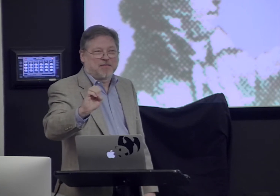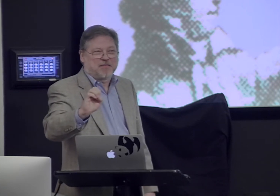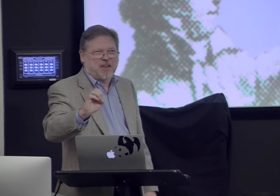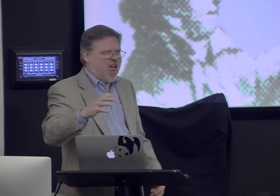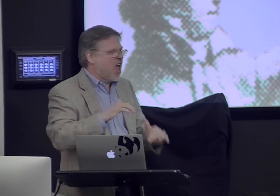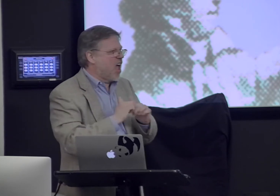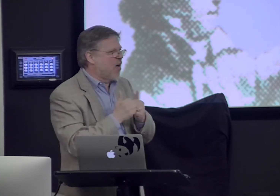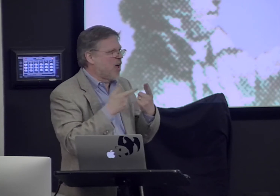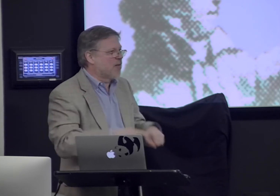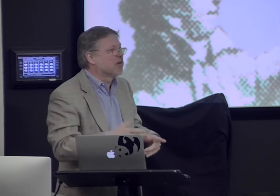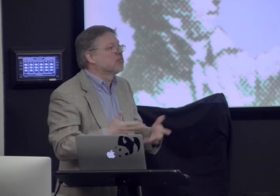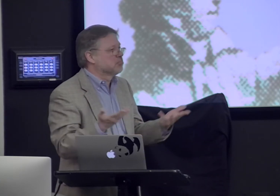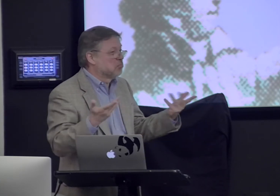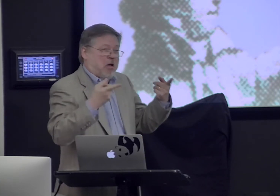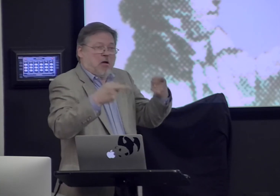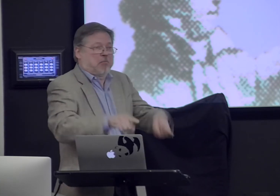of male in 1834.